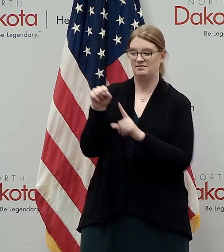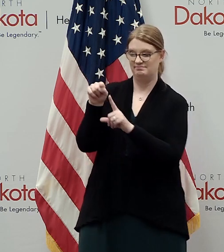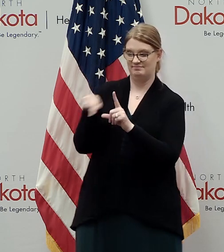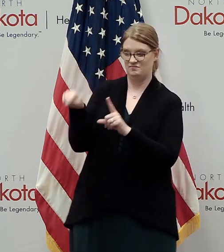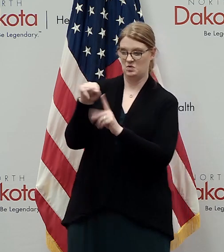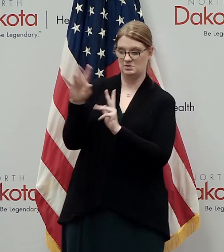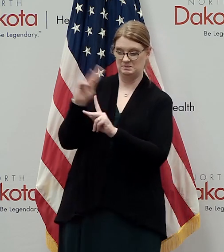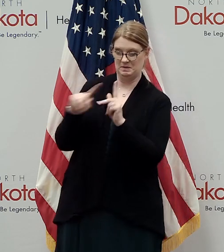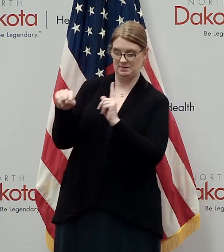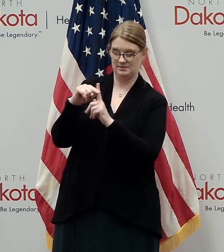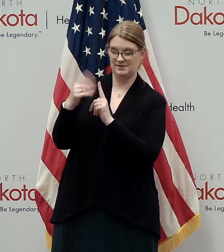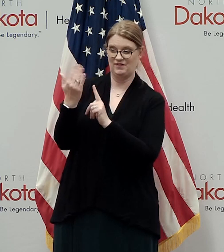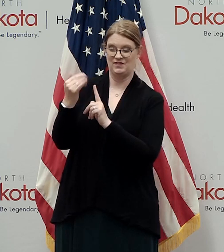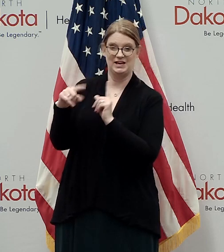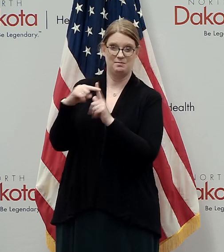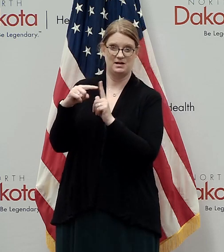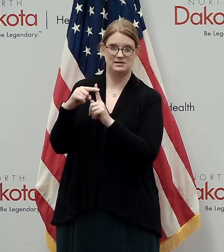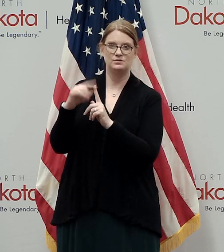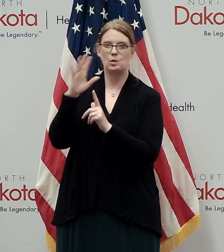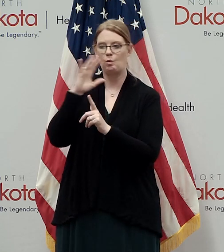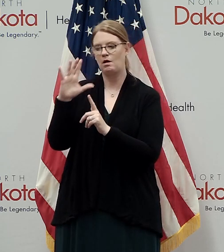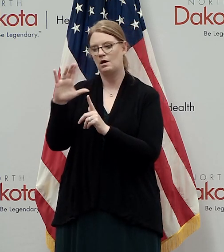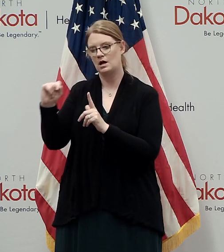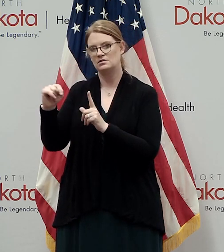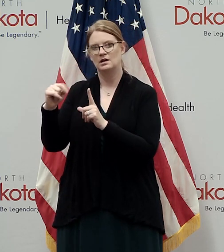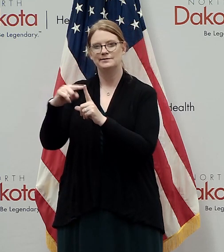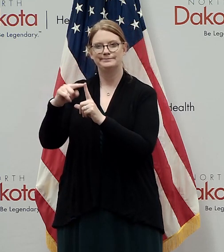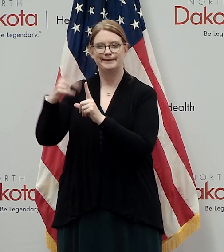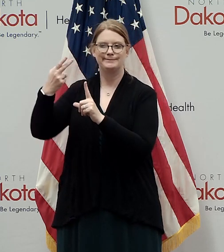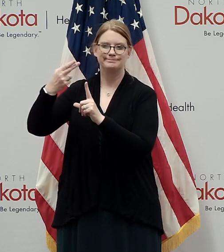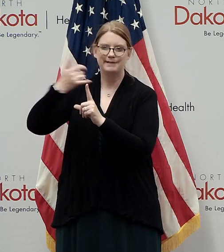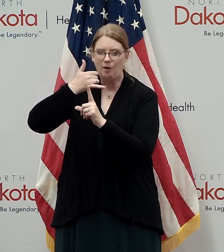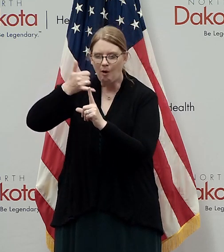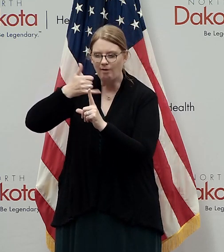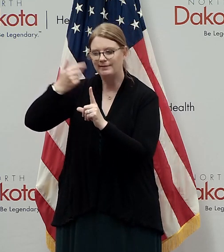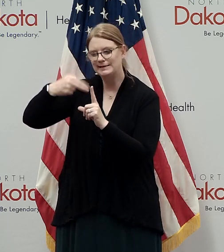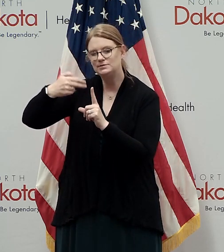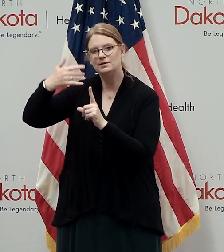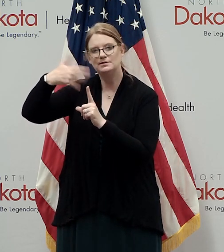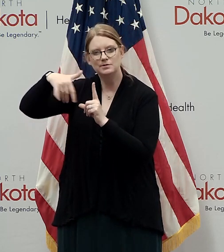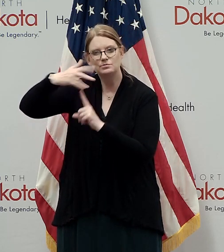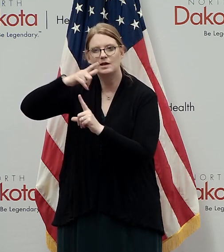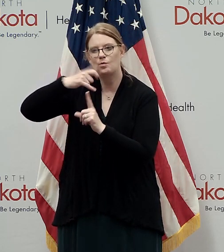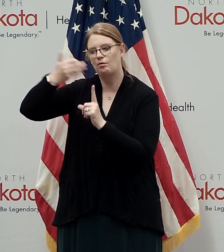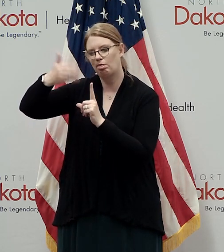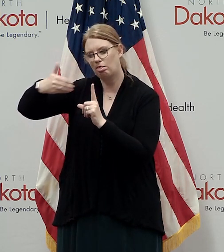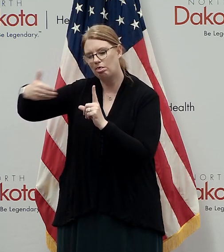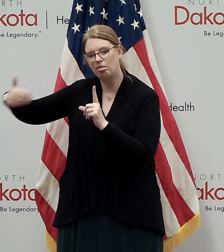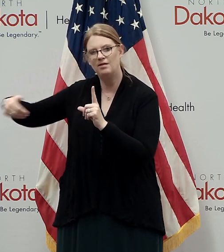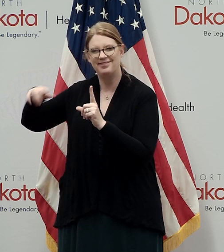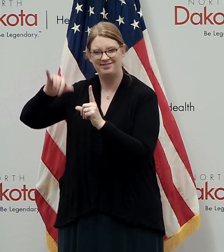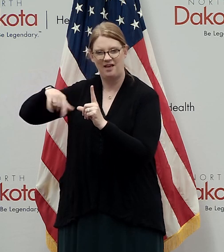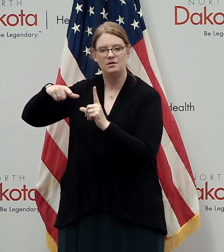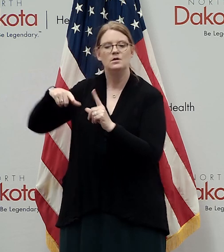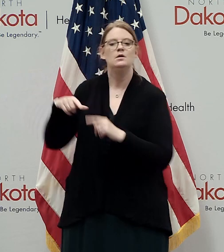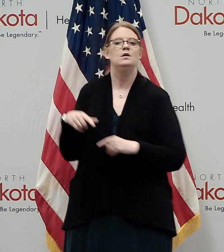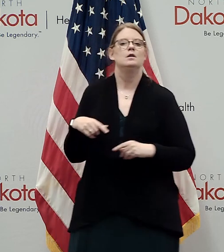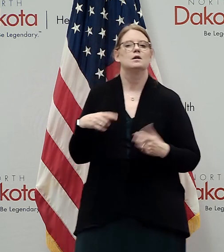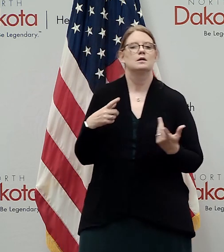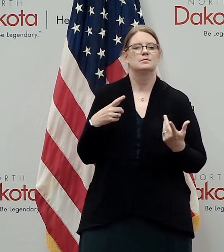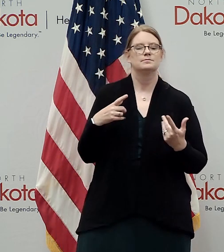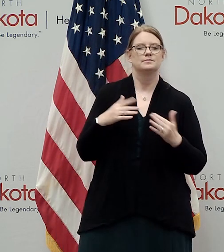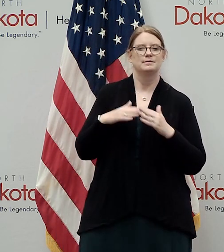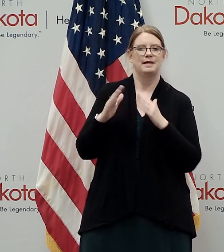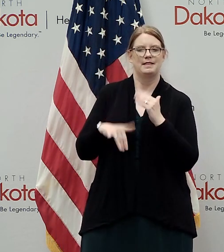those individuals as we would with all of the positives. But that represents, higher or a little bit less